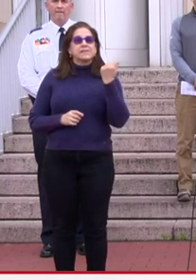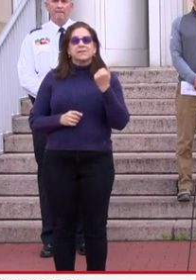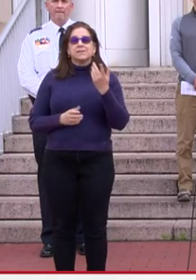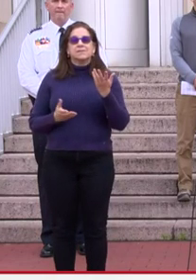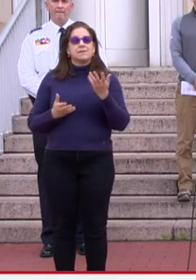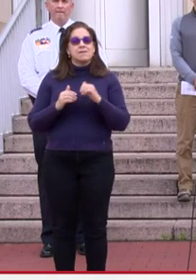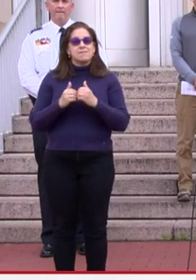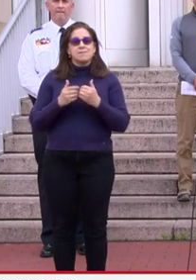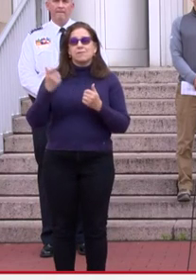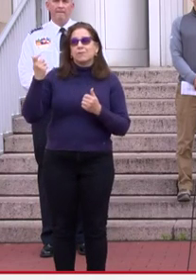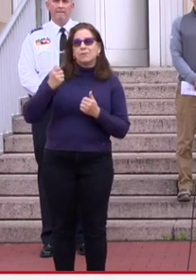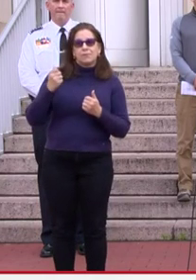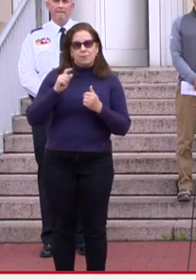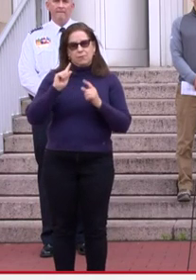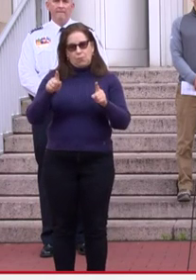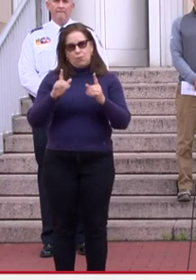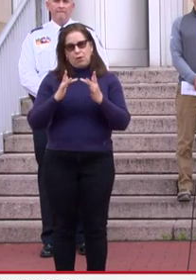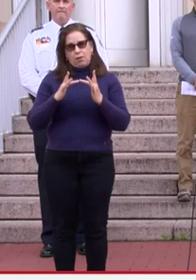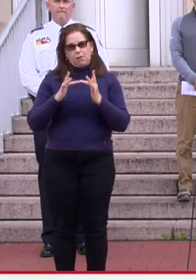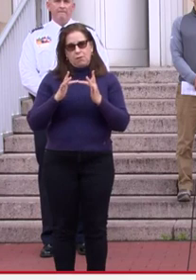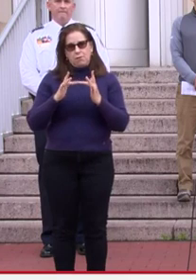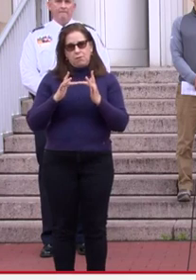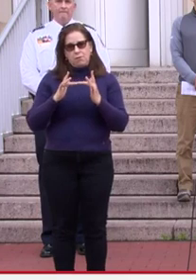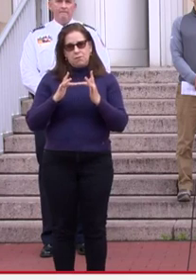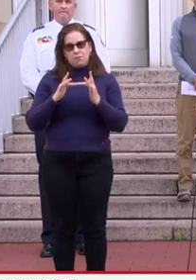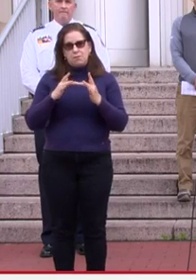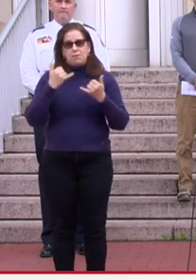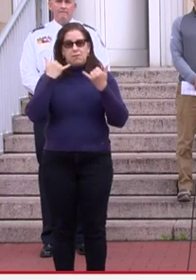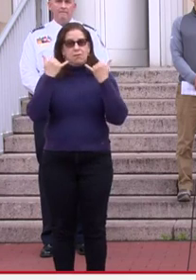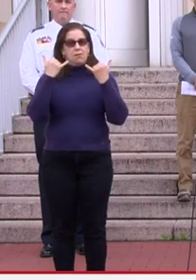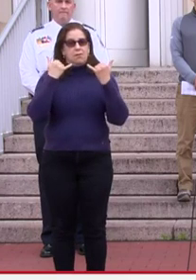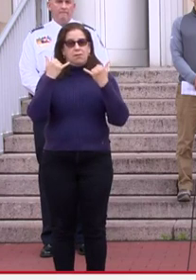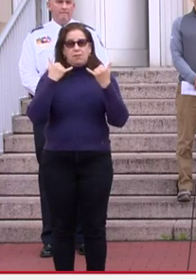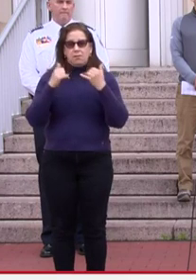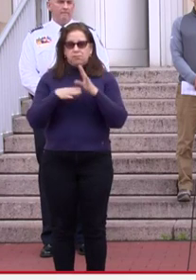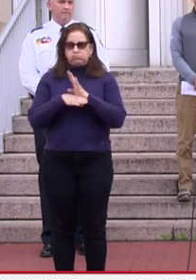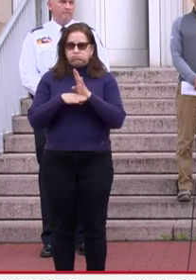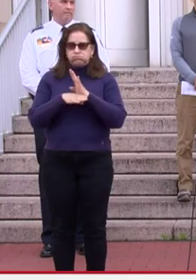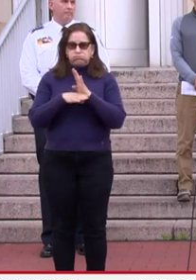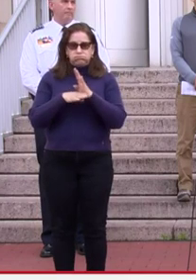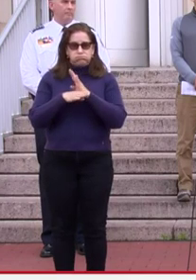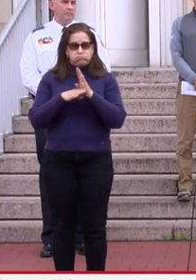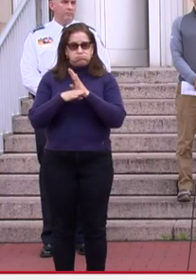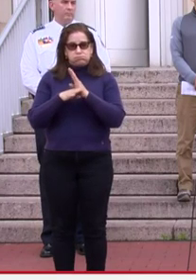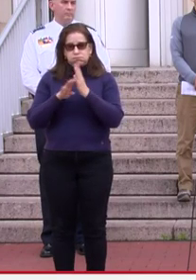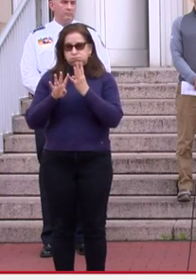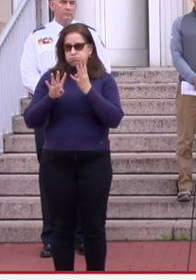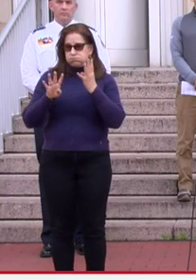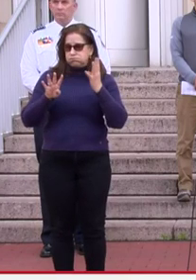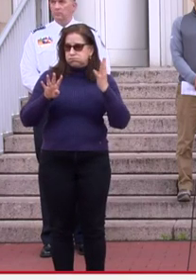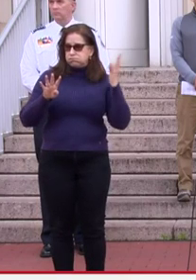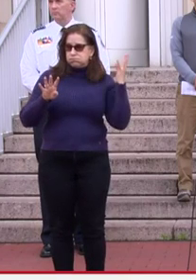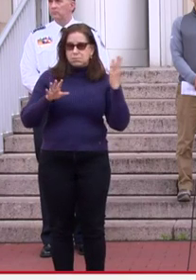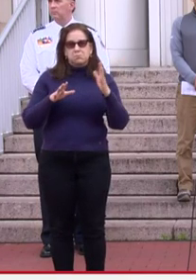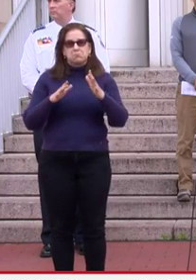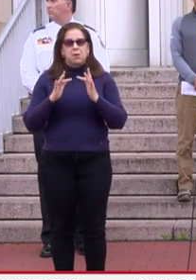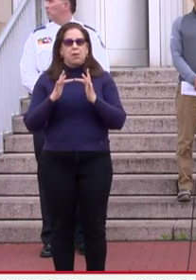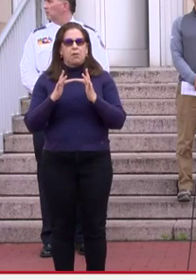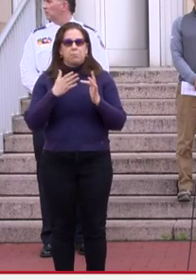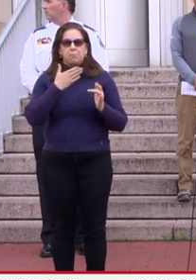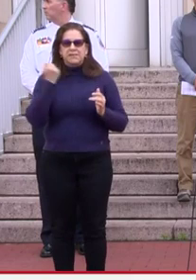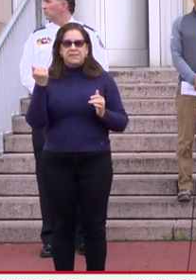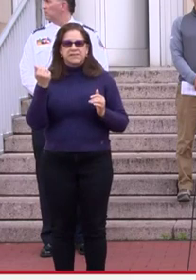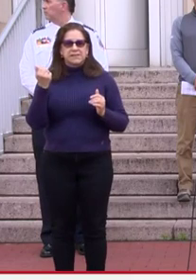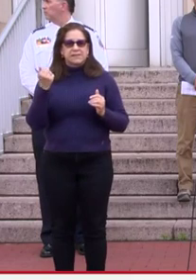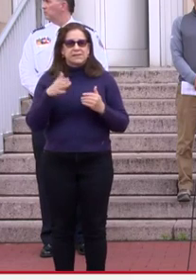through. As you can imagine, our call volumes are very high, and you can apply online at your desktop, and